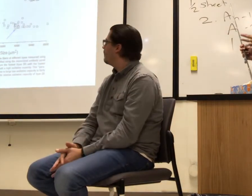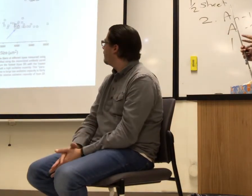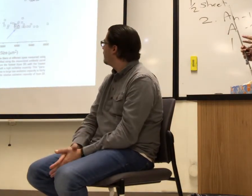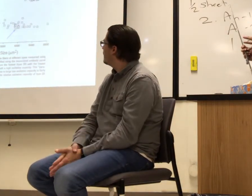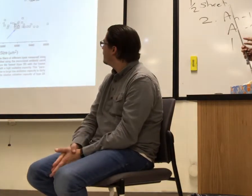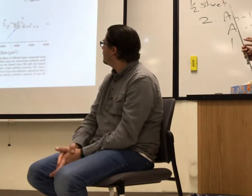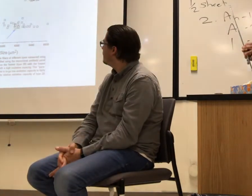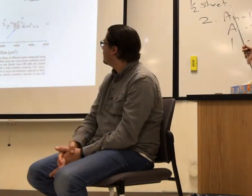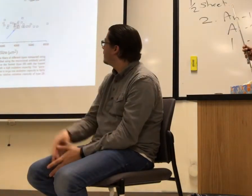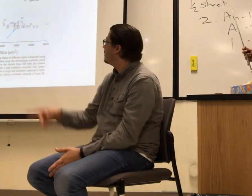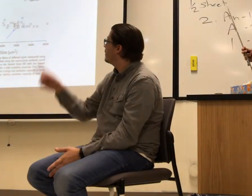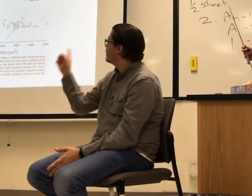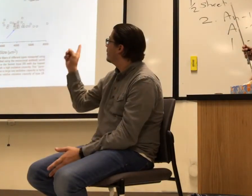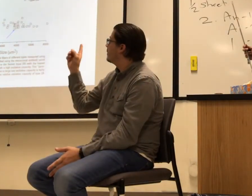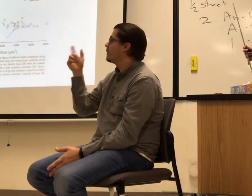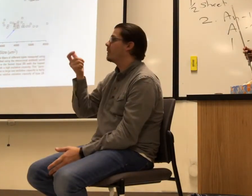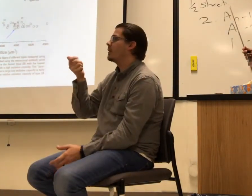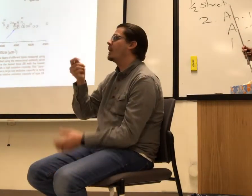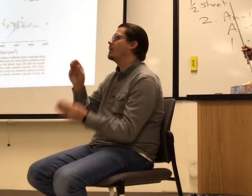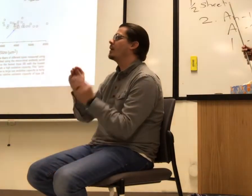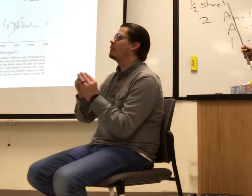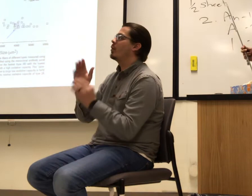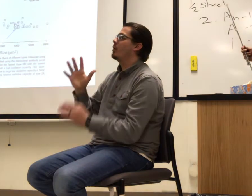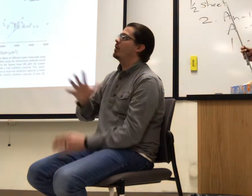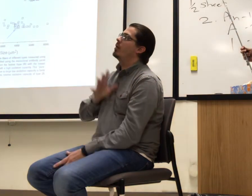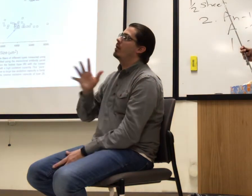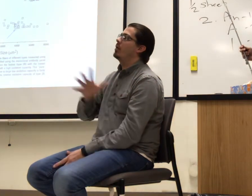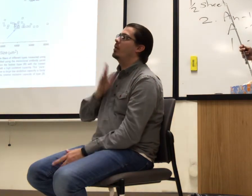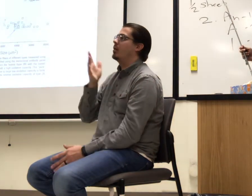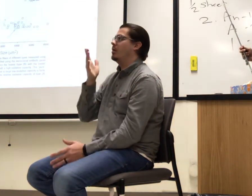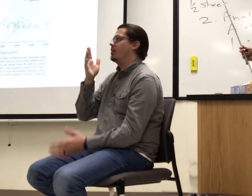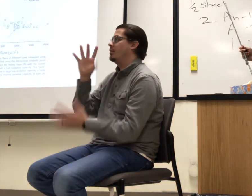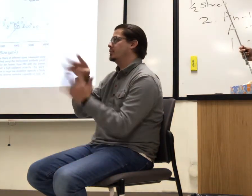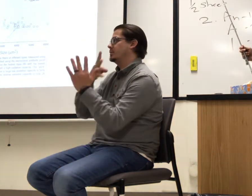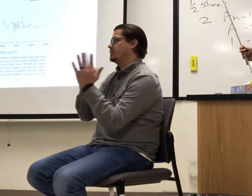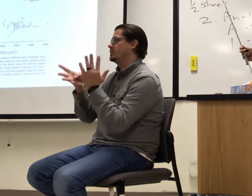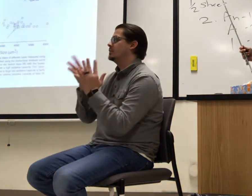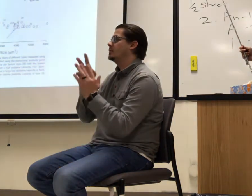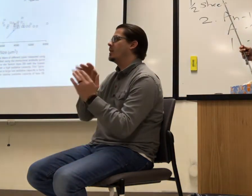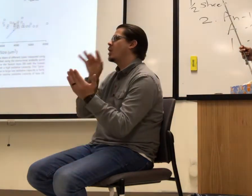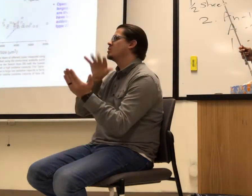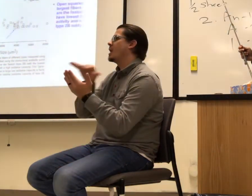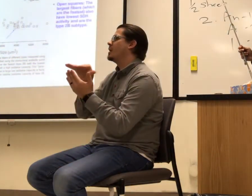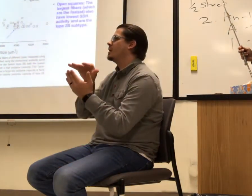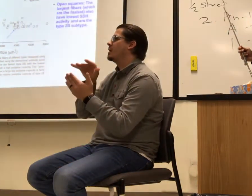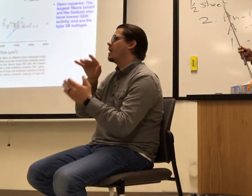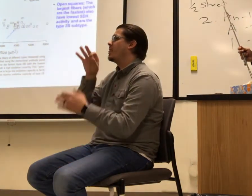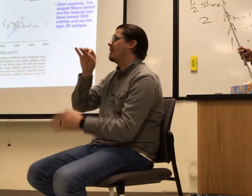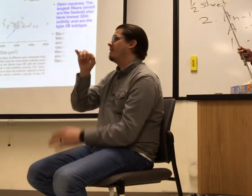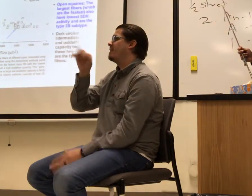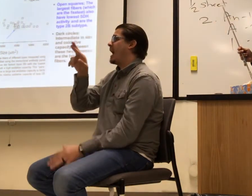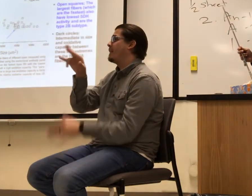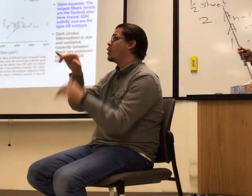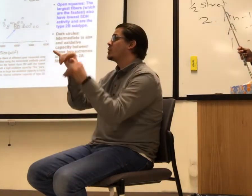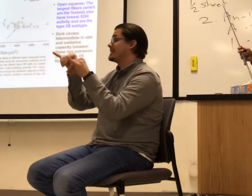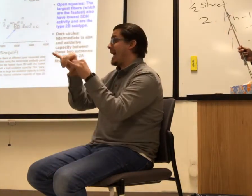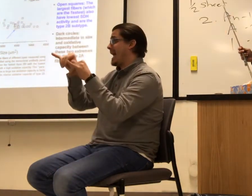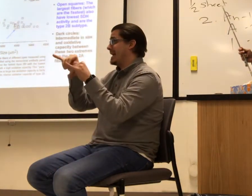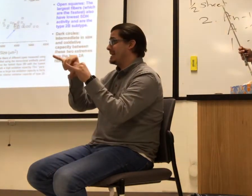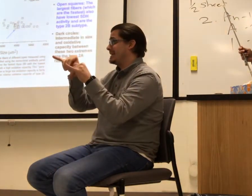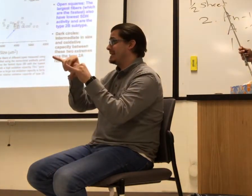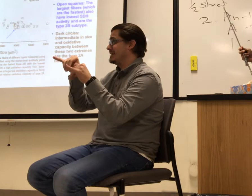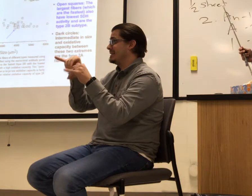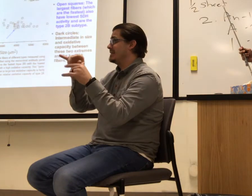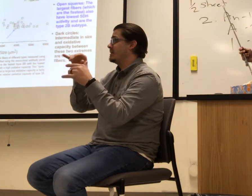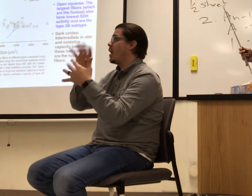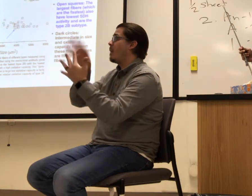Okay, this is a little more sophisticated because they're actually looking at the fiber size